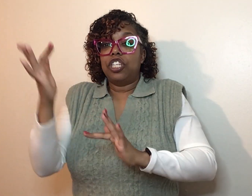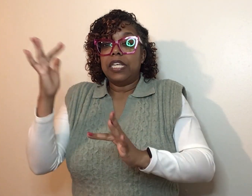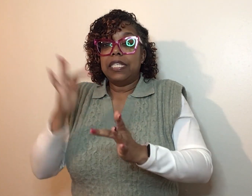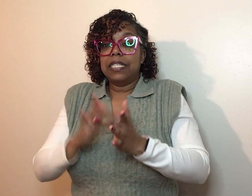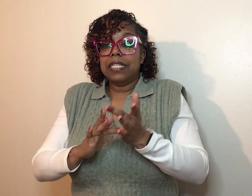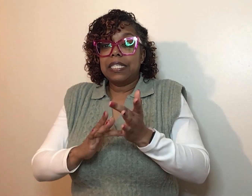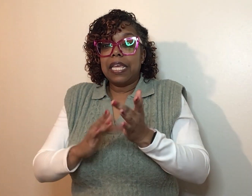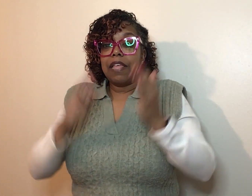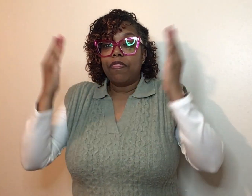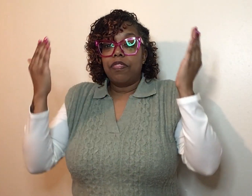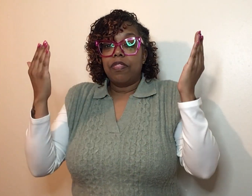Jesus